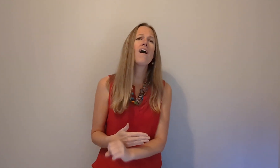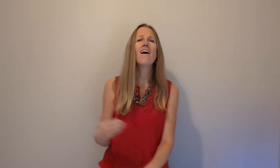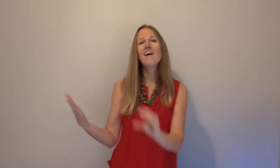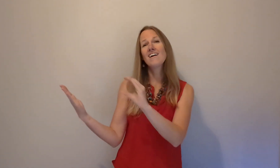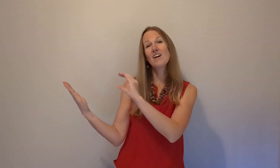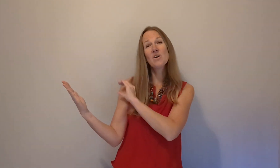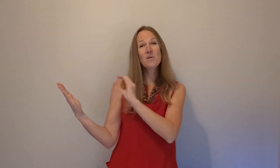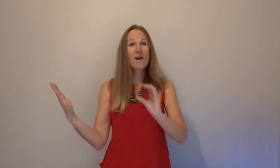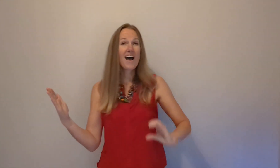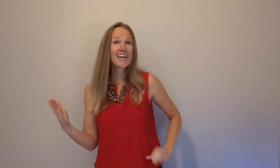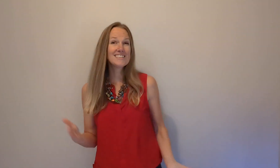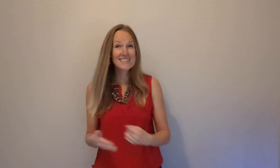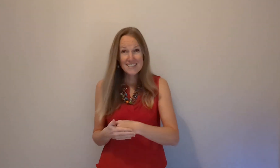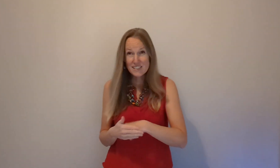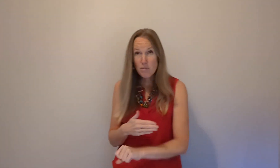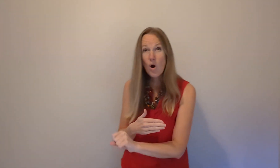born, Christ is